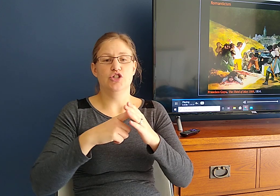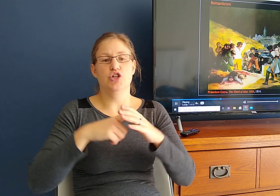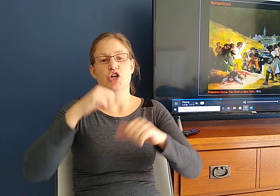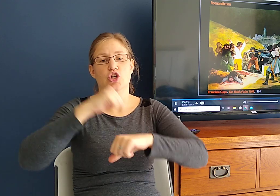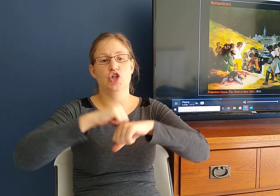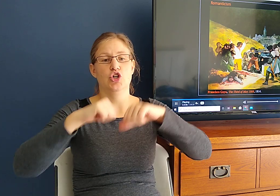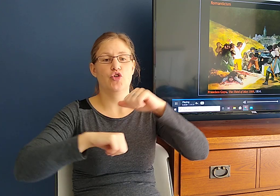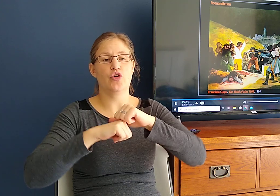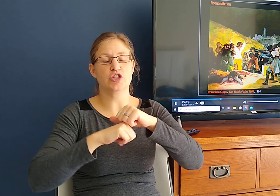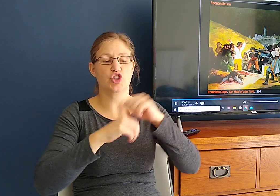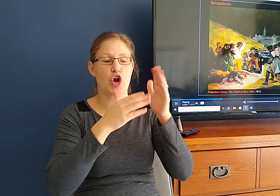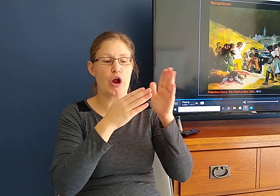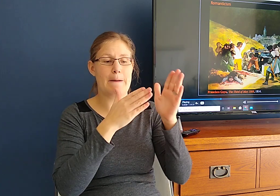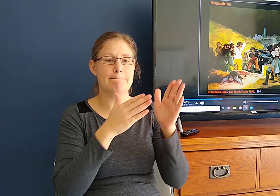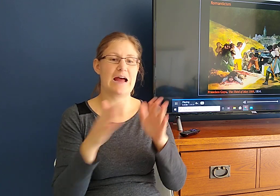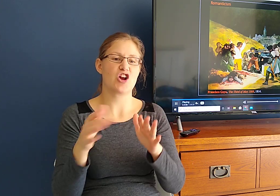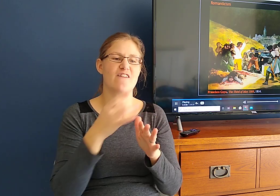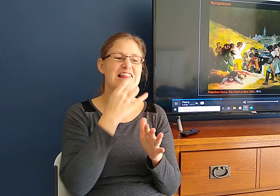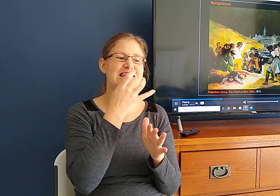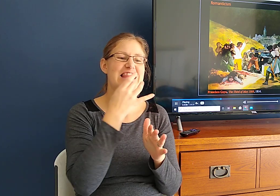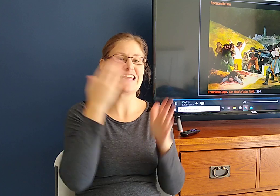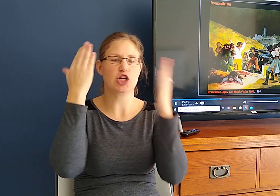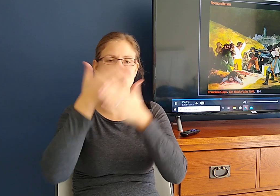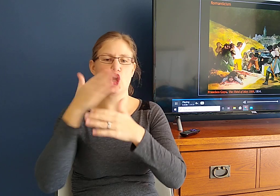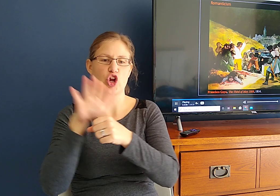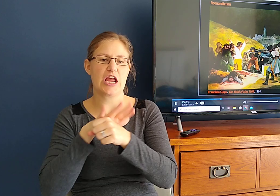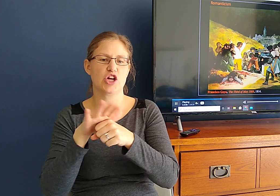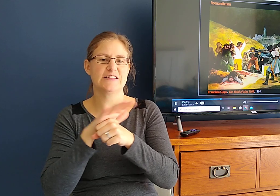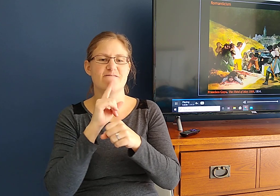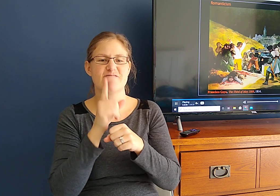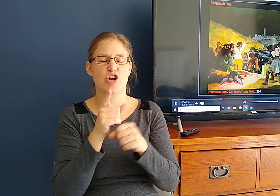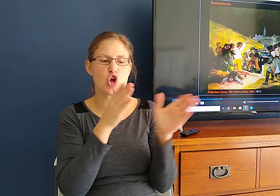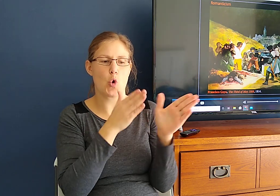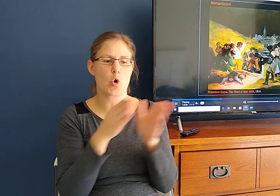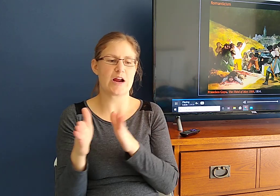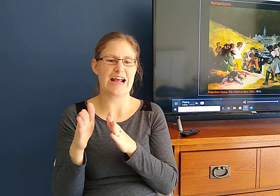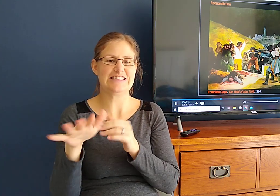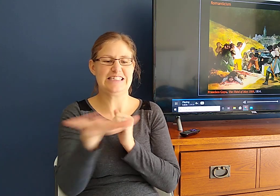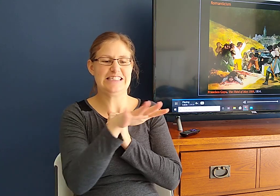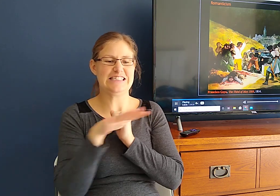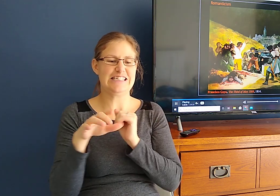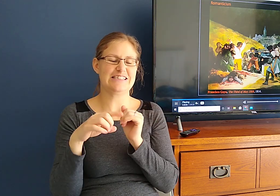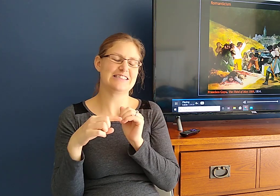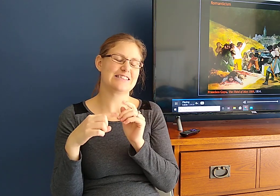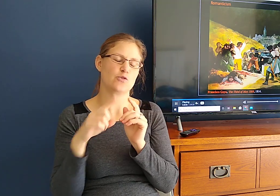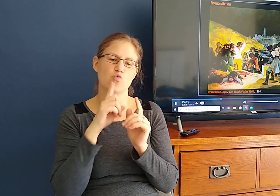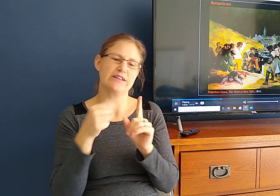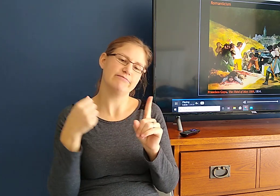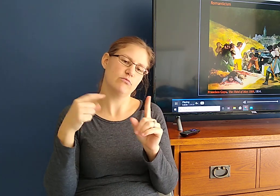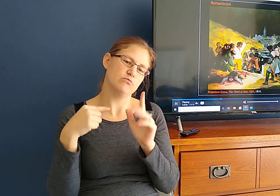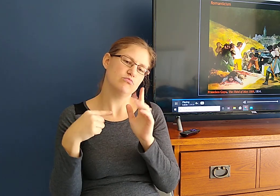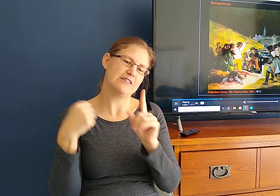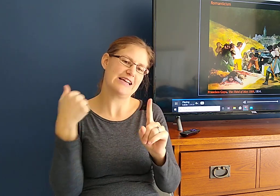of light and dark areas that really organizes the scene, giving it impact and underscoring its